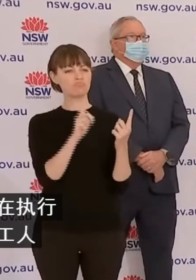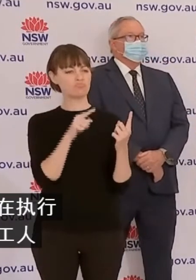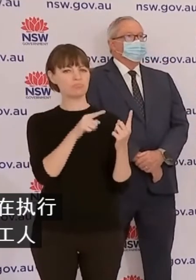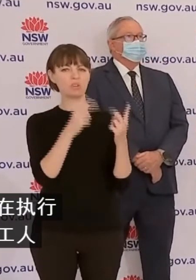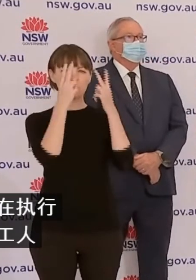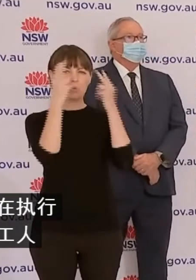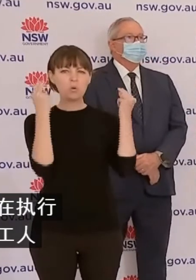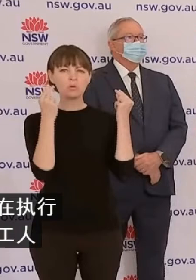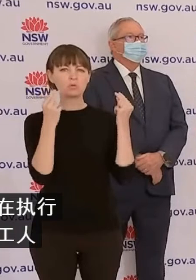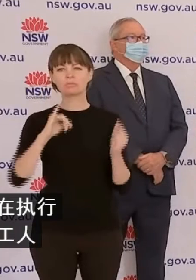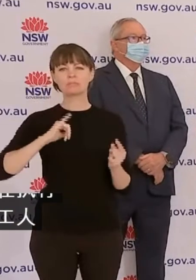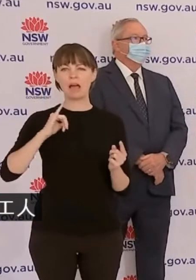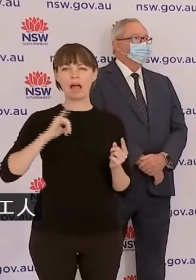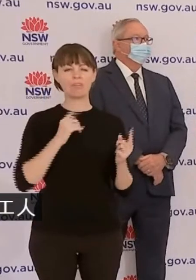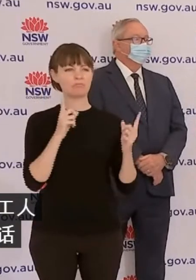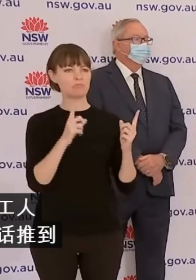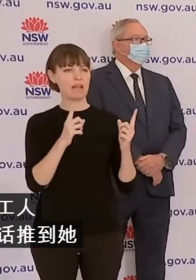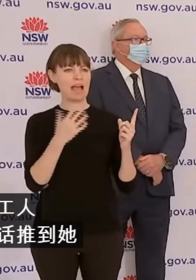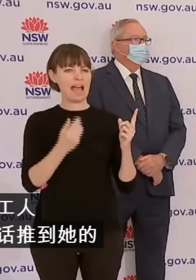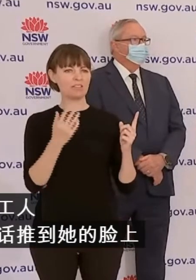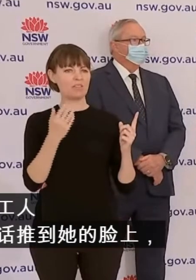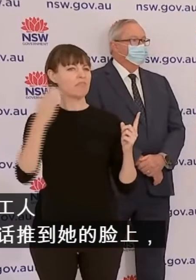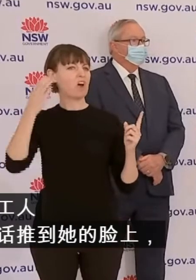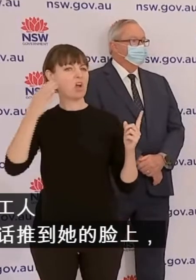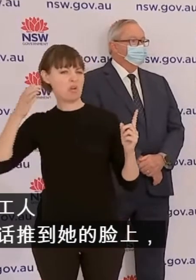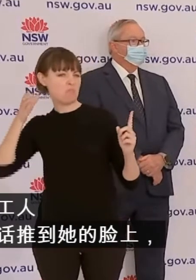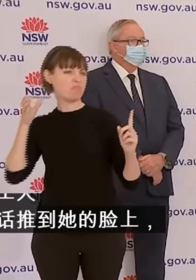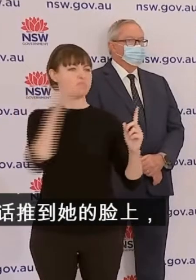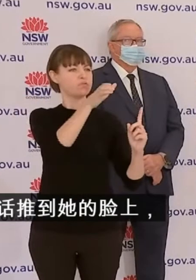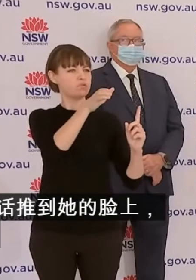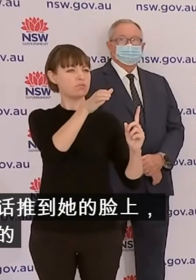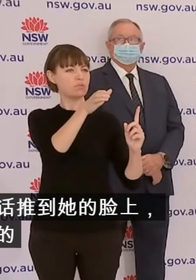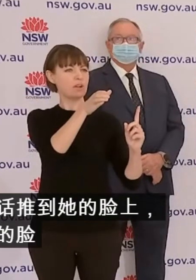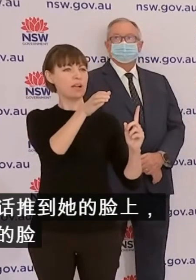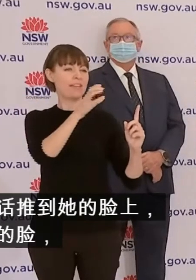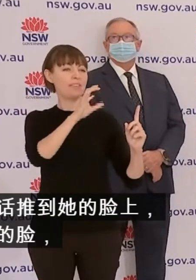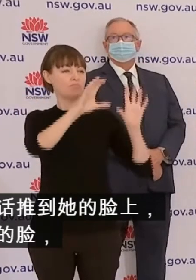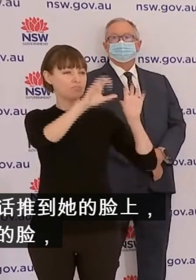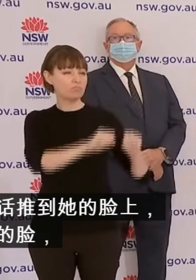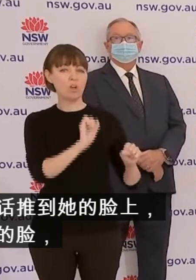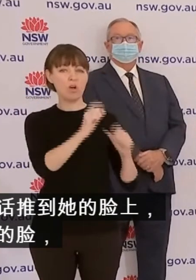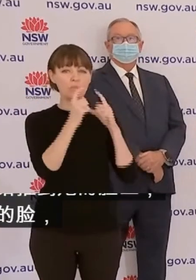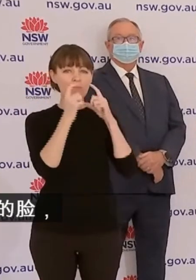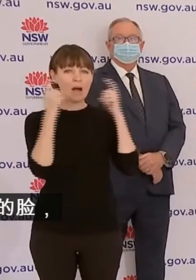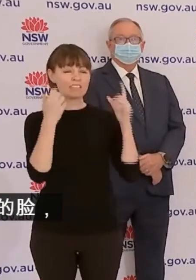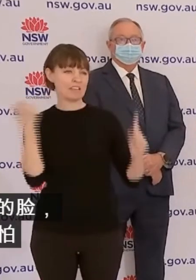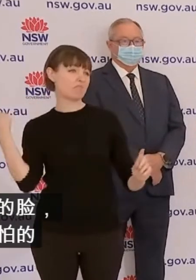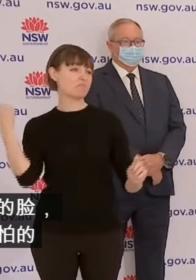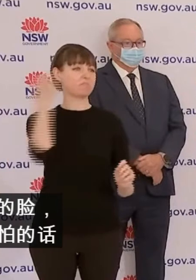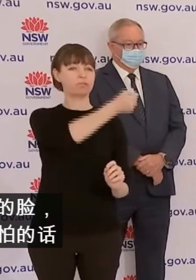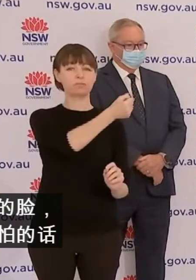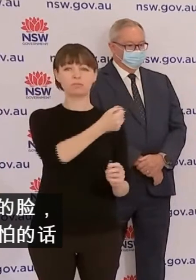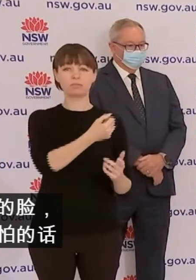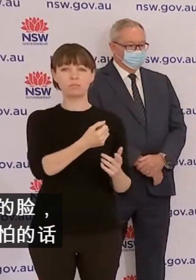pushed the telephone into her face, dislodged her mask, then struck her in the face, said some